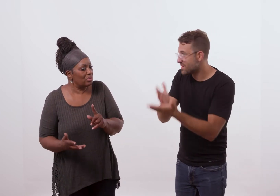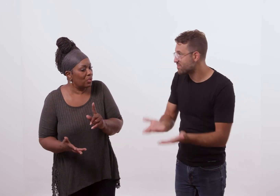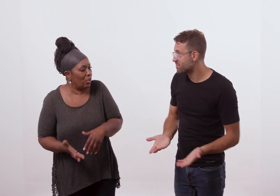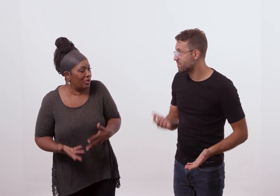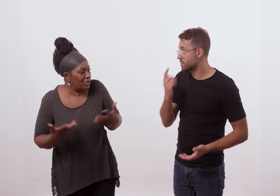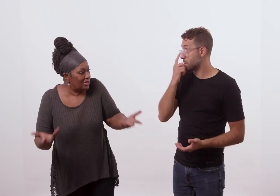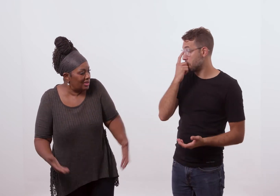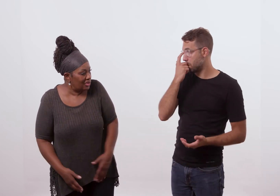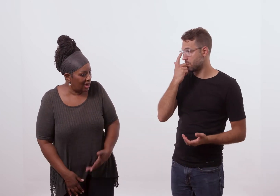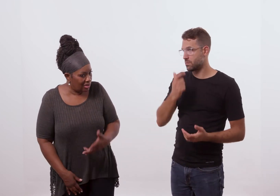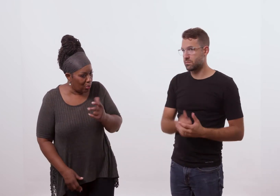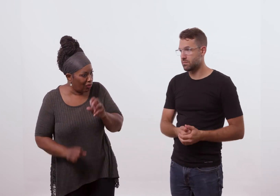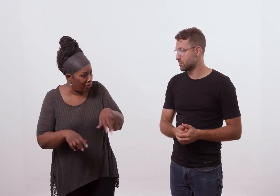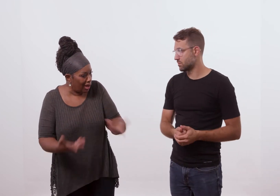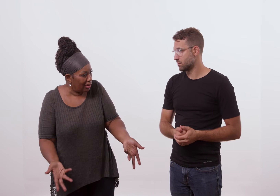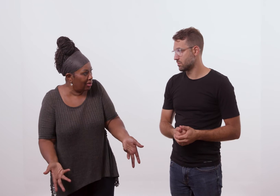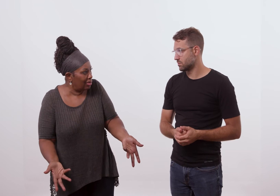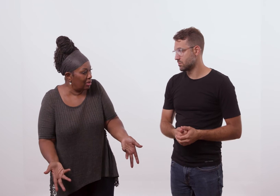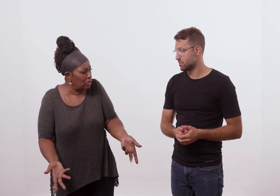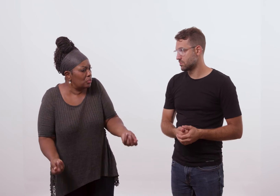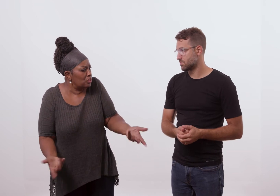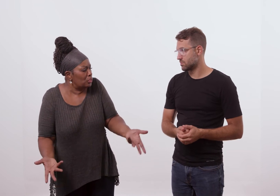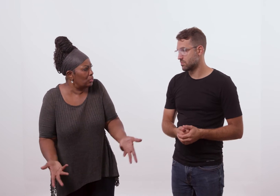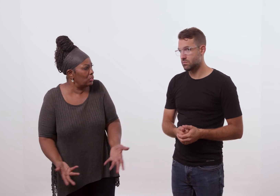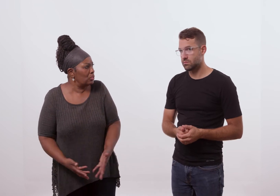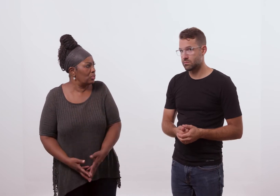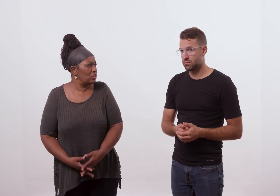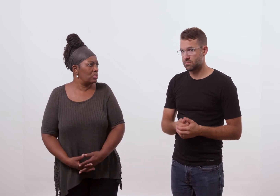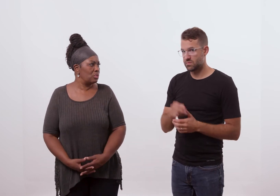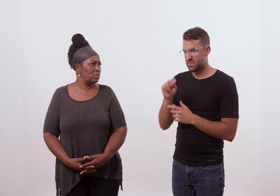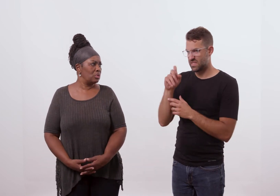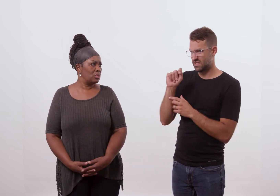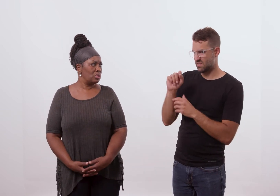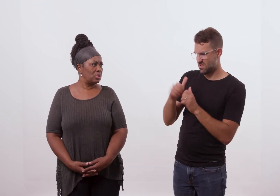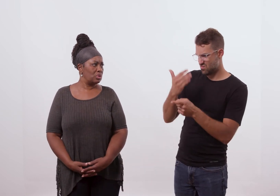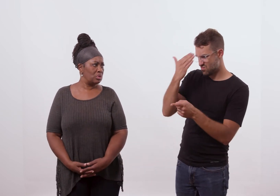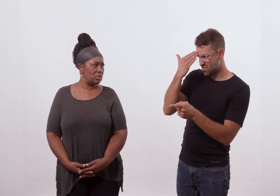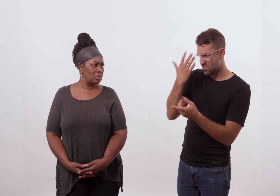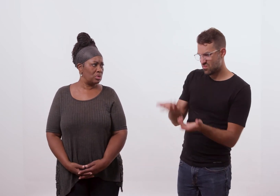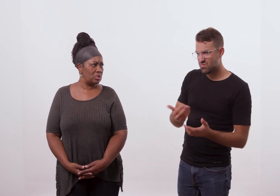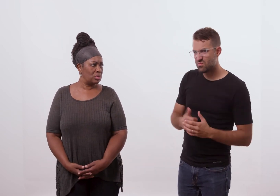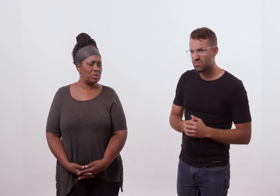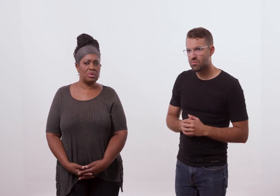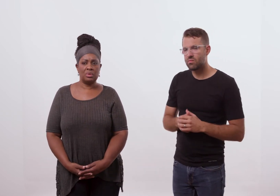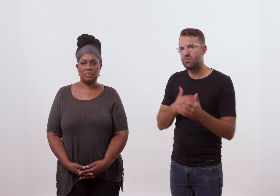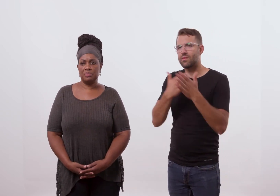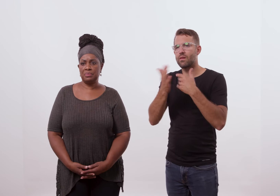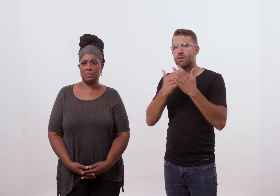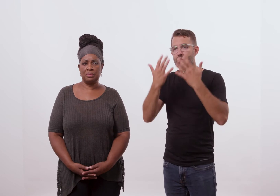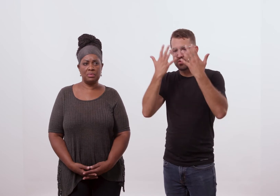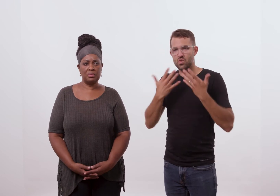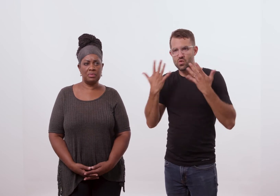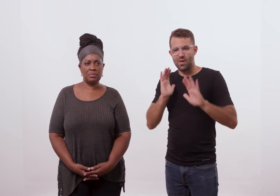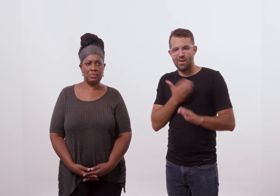net? But how do you know? No matter. Sorrow's End is our home too, and we Wolfriders fight to protect